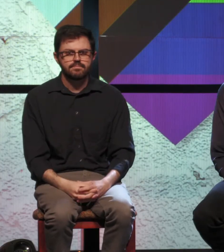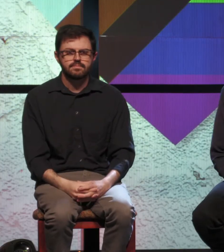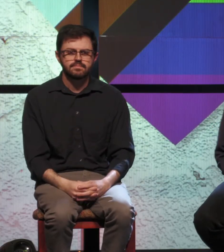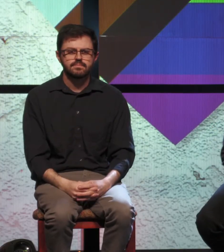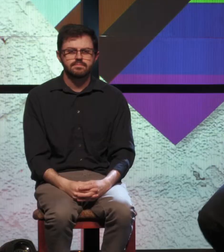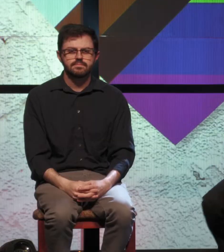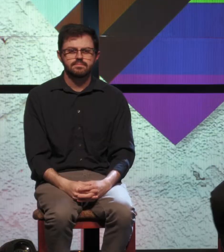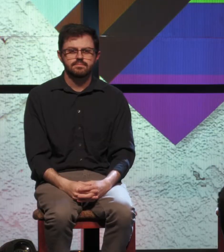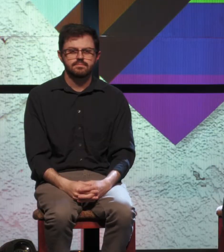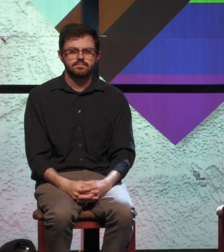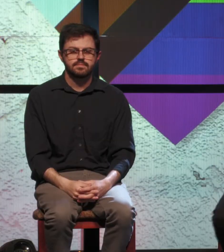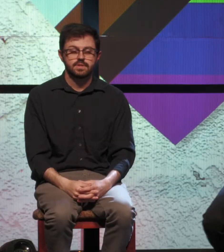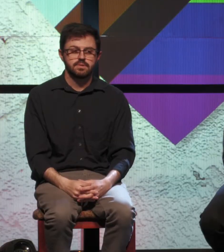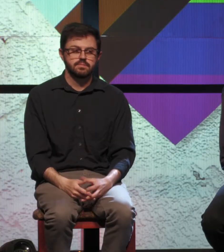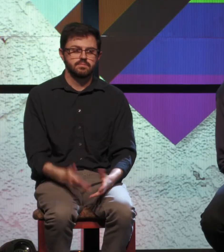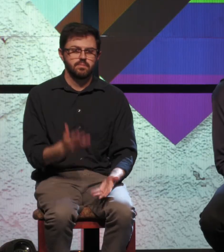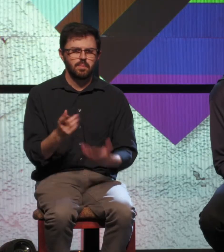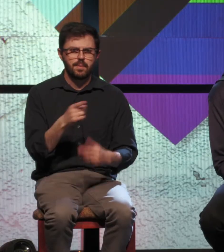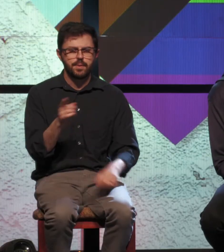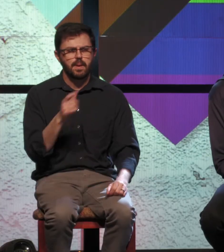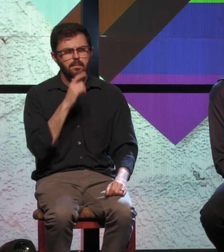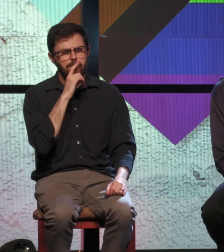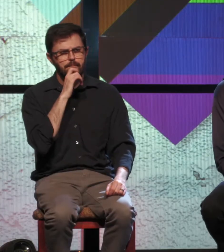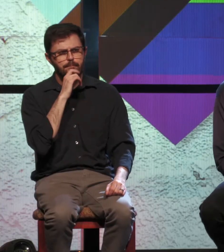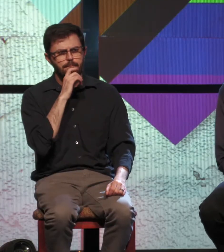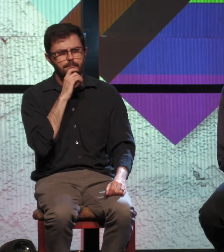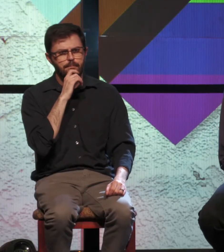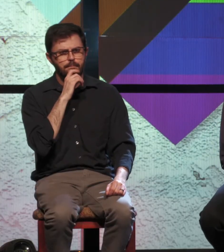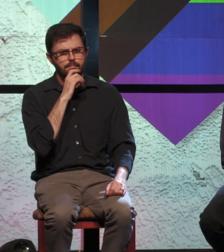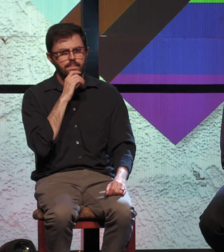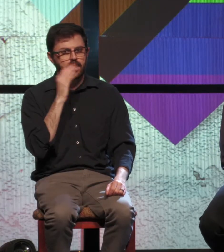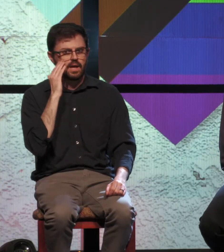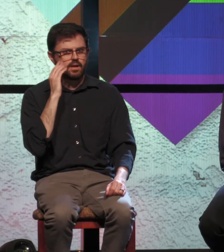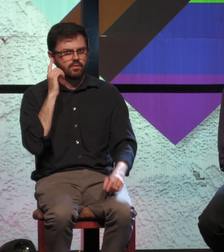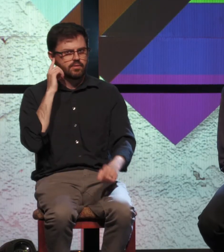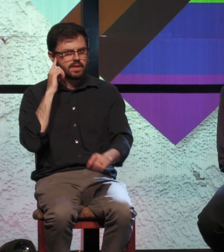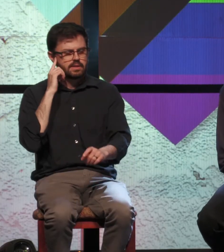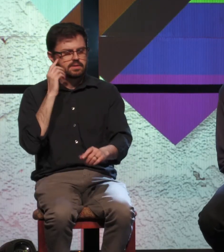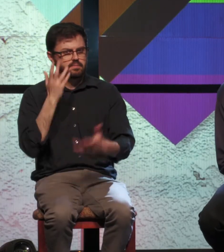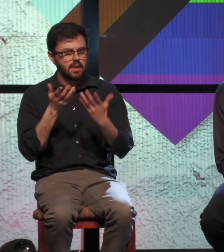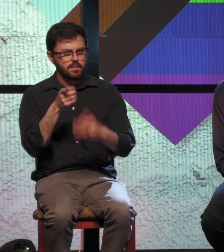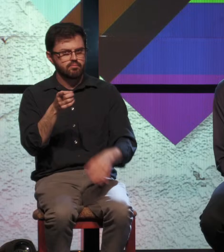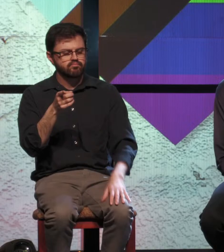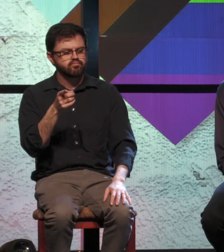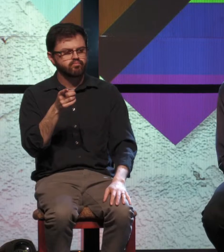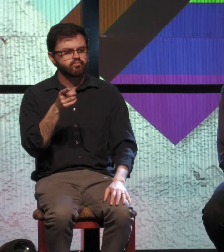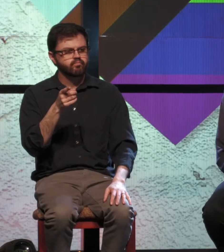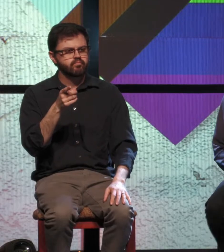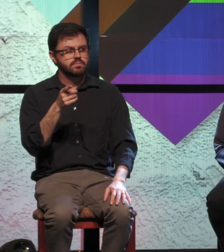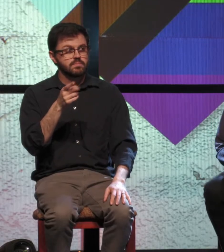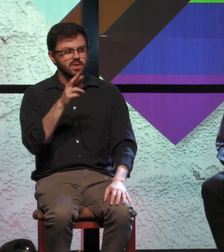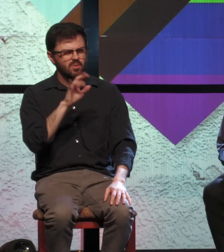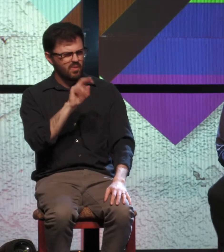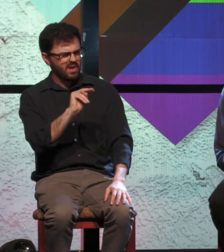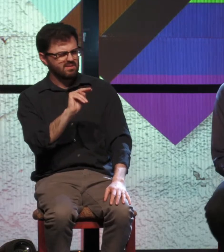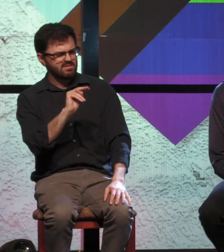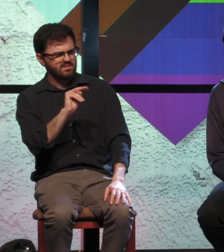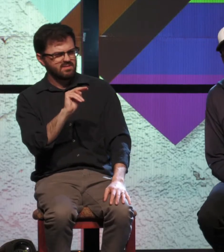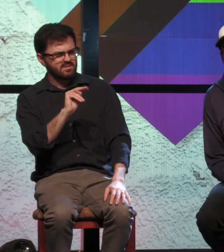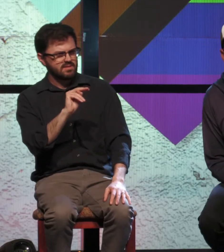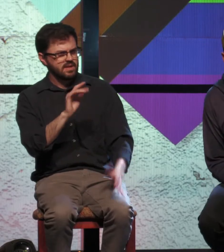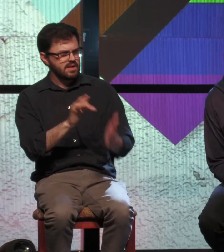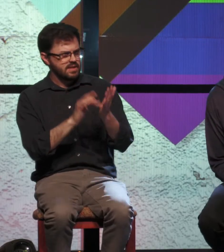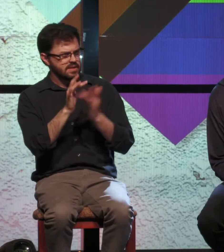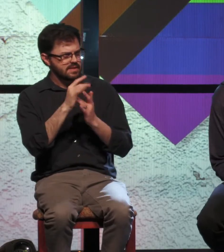And you say, well, but Ryan, this is a good one. I know you're thinking it. You're saying, but Ryan, didn't Jesus say, if